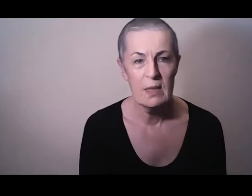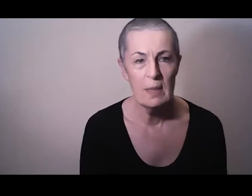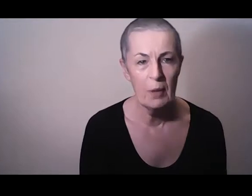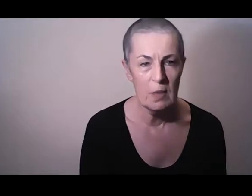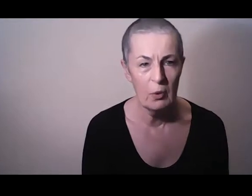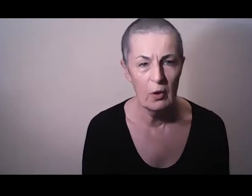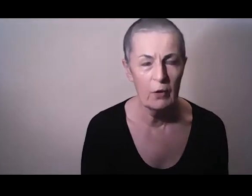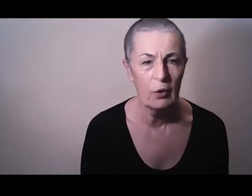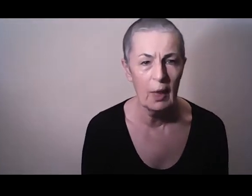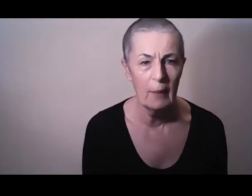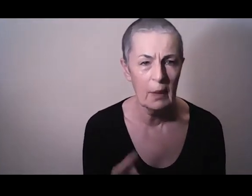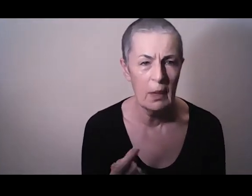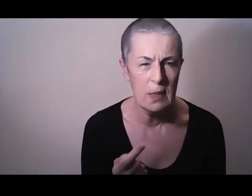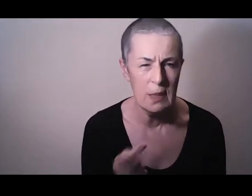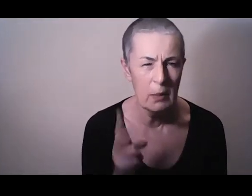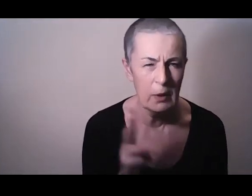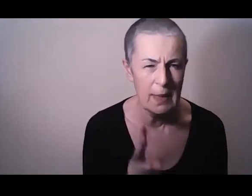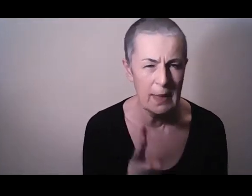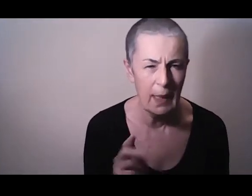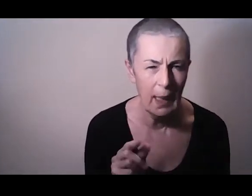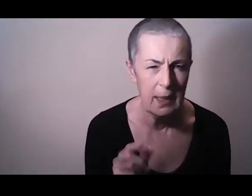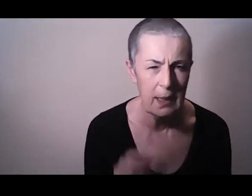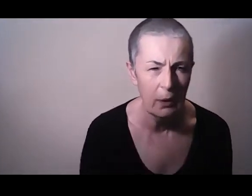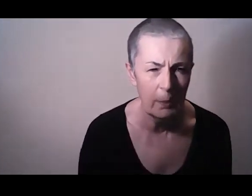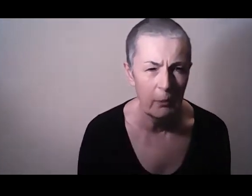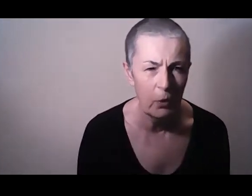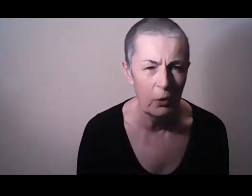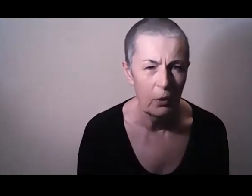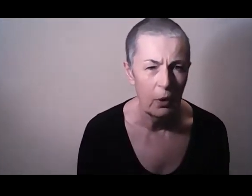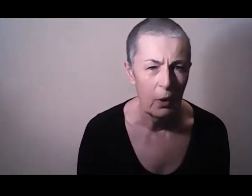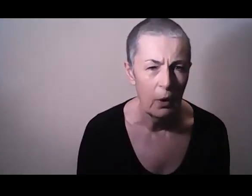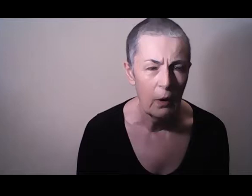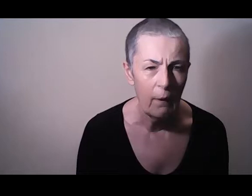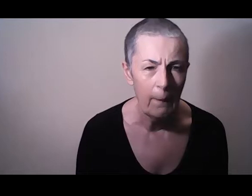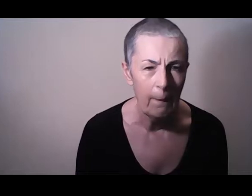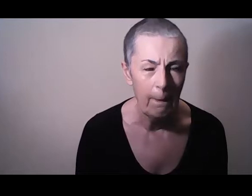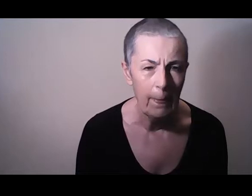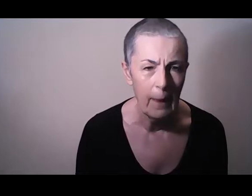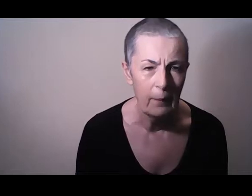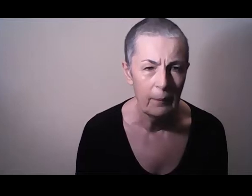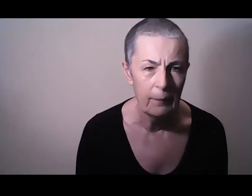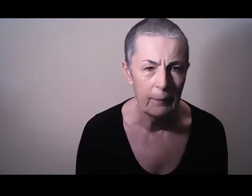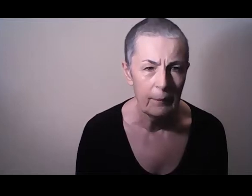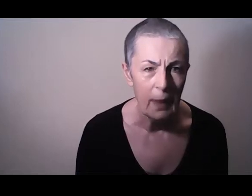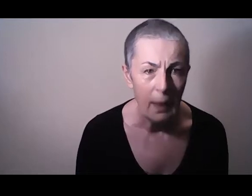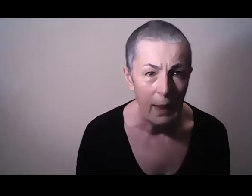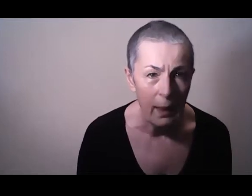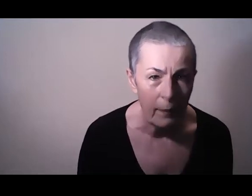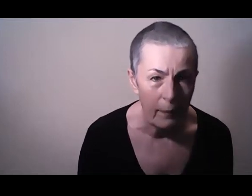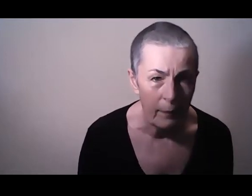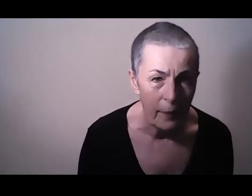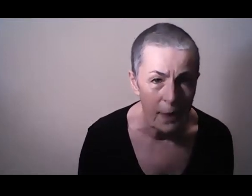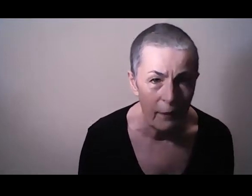Nadia, is it possible if you could come closer so we can see the hands a little bit more? No. I'll go.